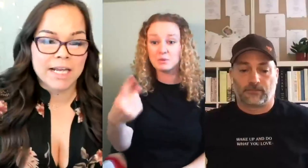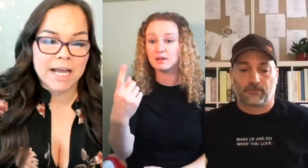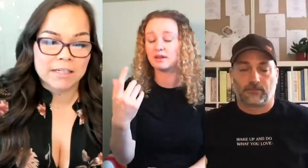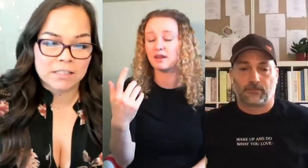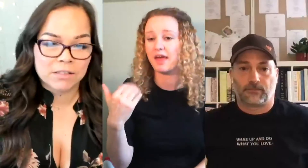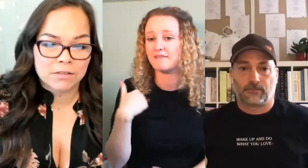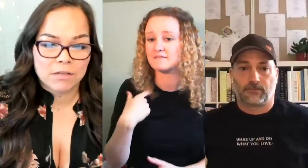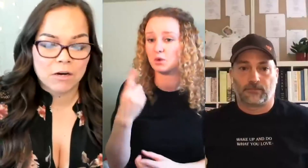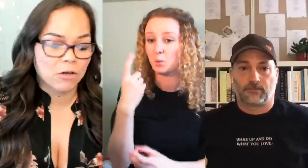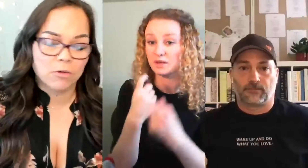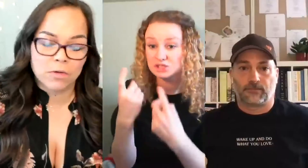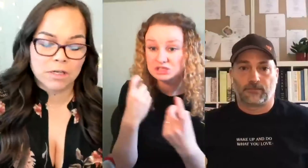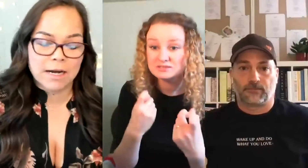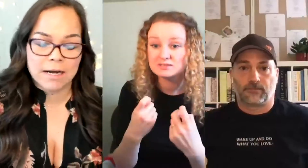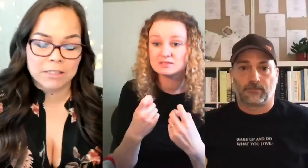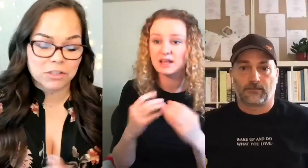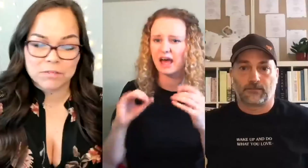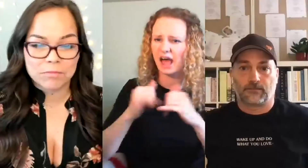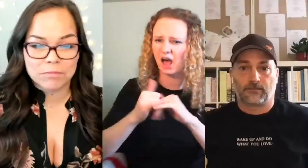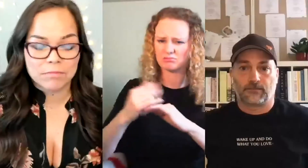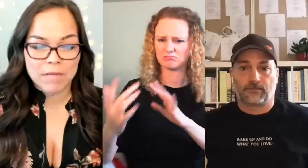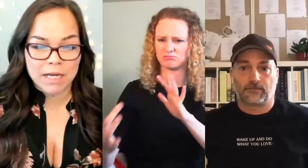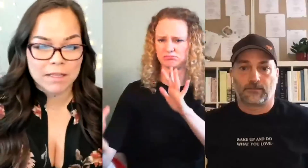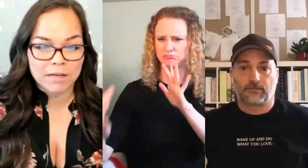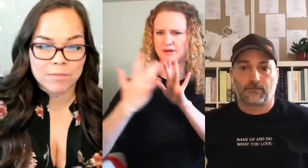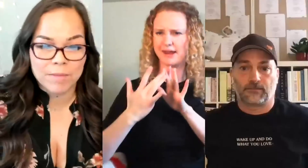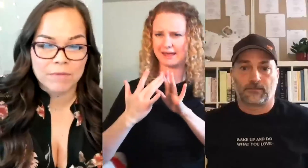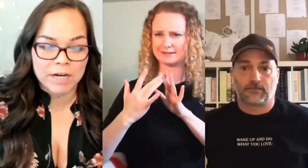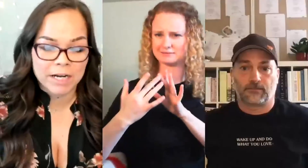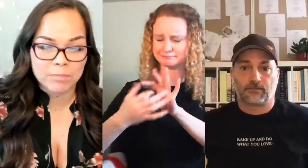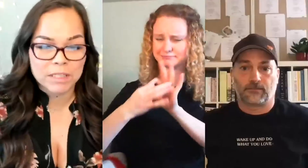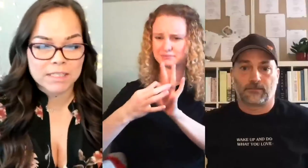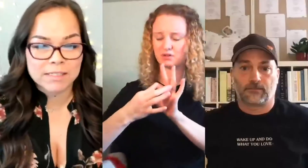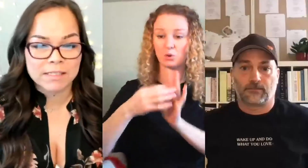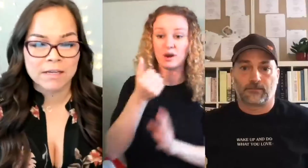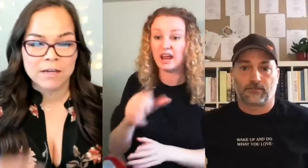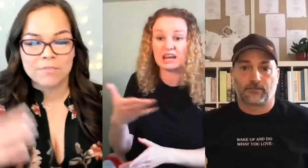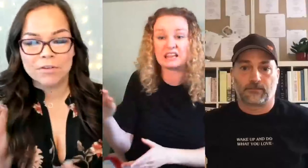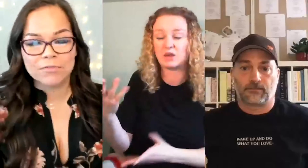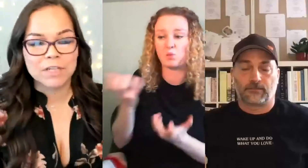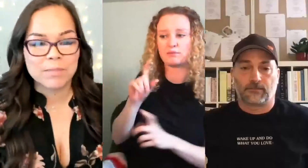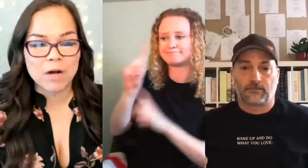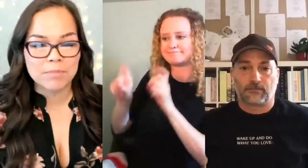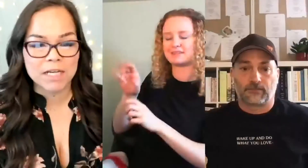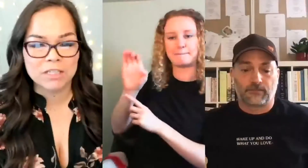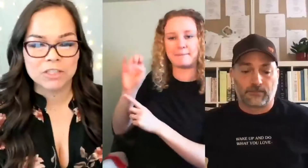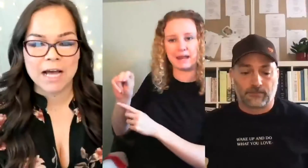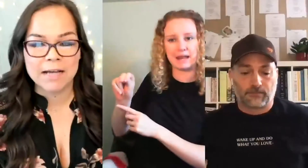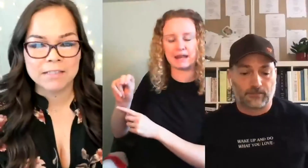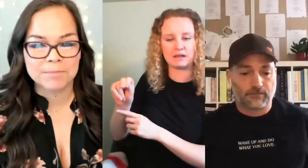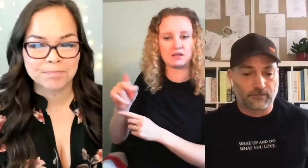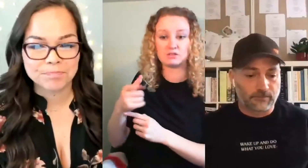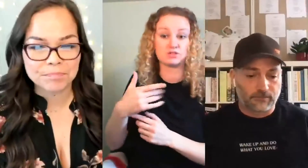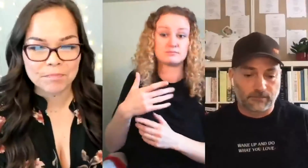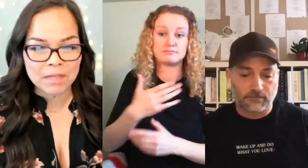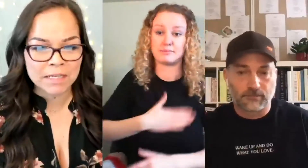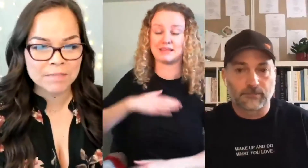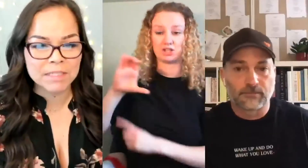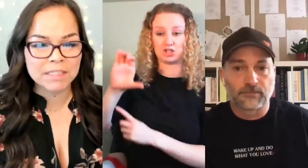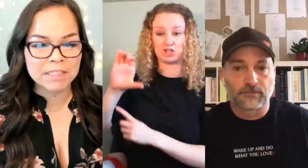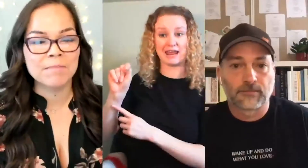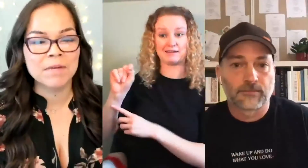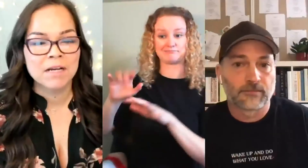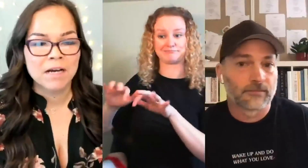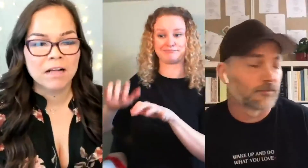how to connect or just anything for Ben right now, please feel free to pop that in the chat. In